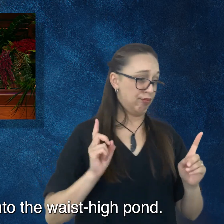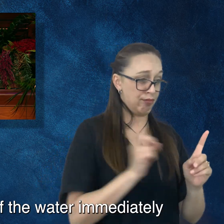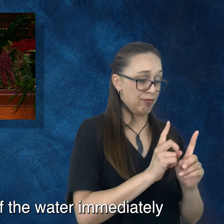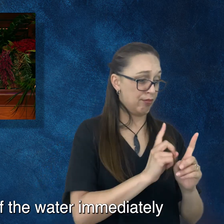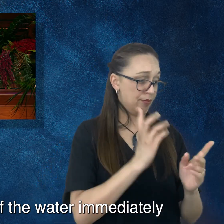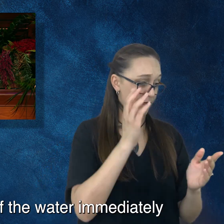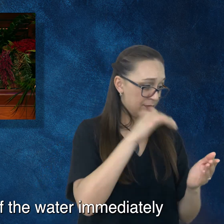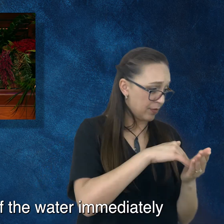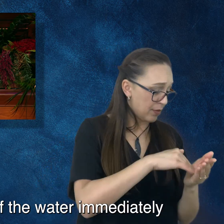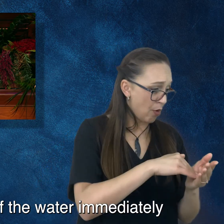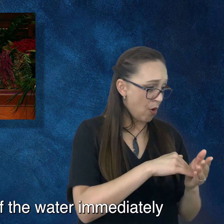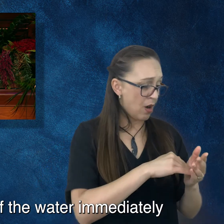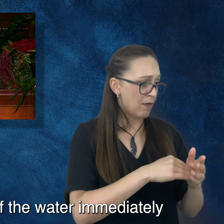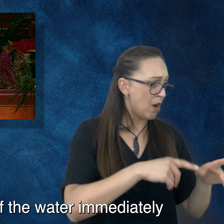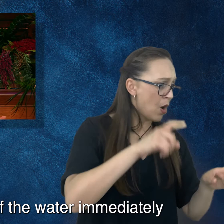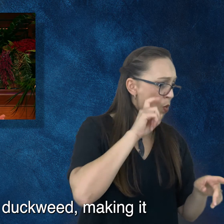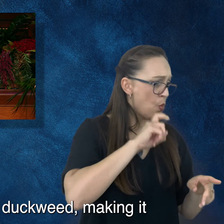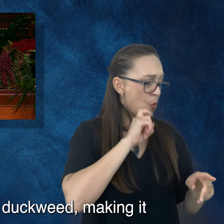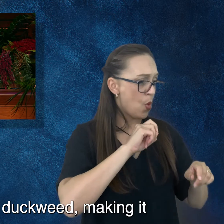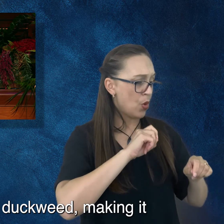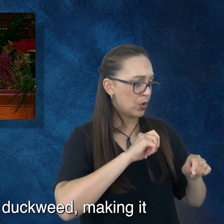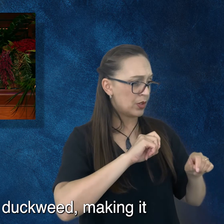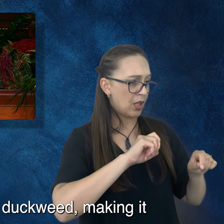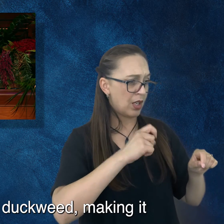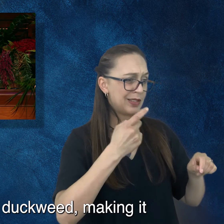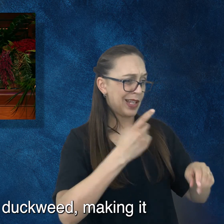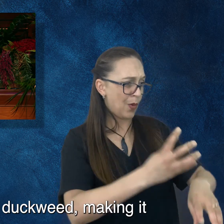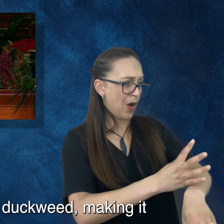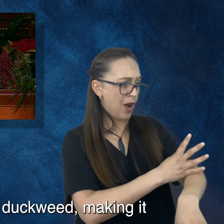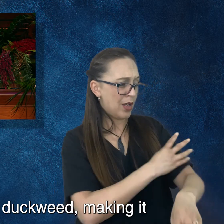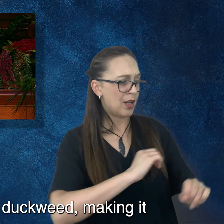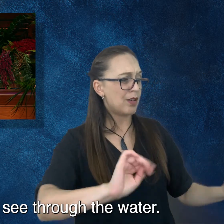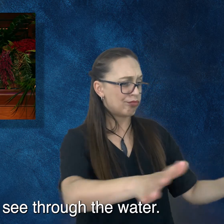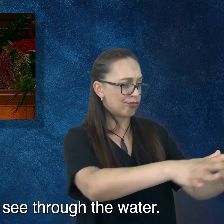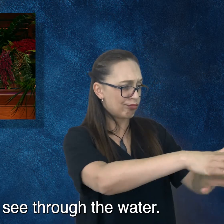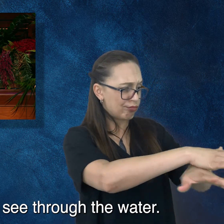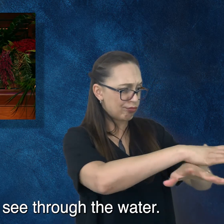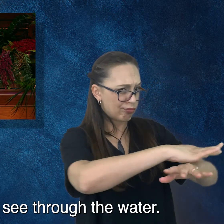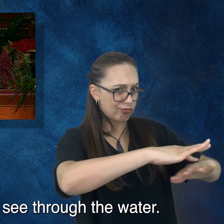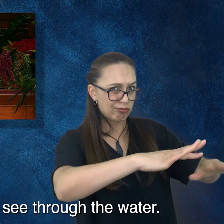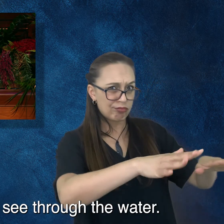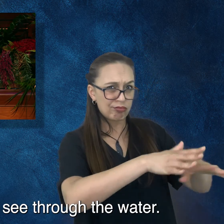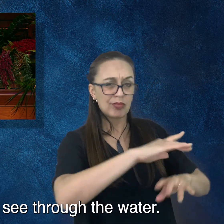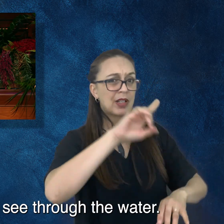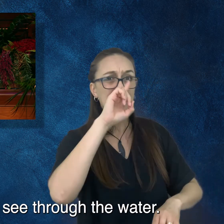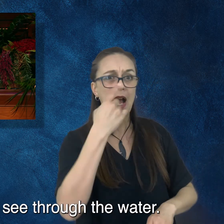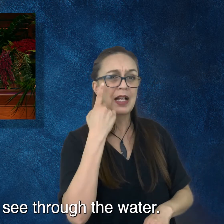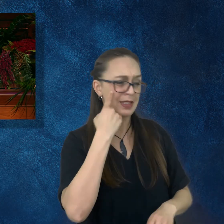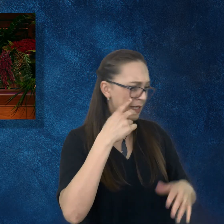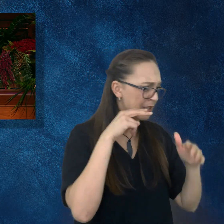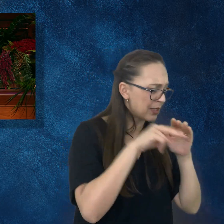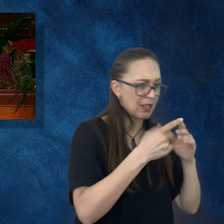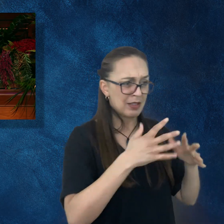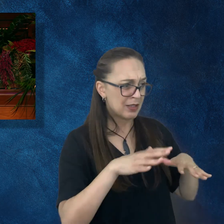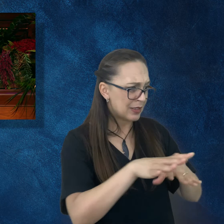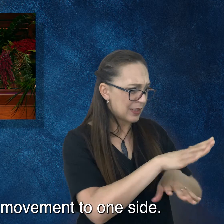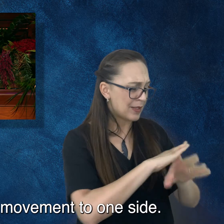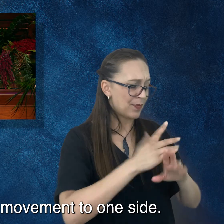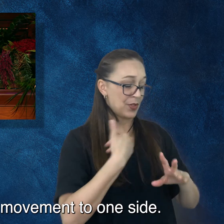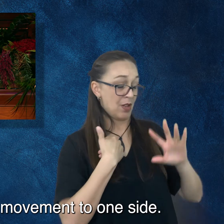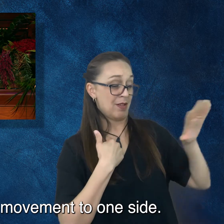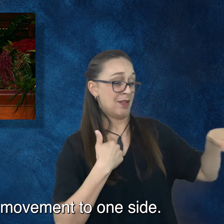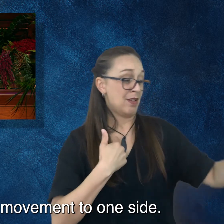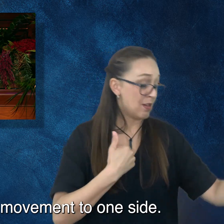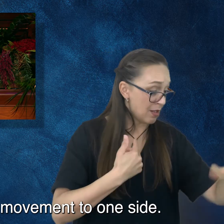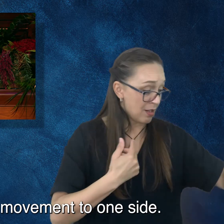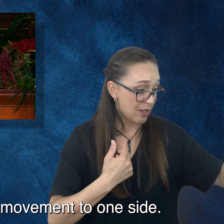The surface of the water immediately closed with duckweed, making it impossible to see through the water. Then